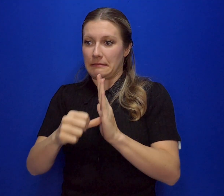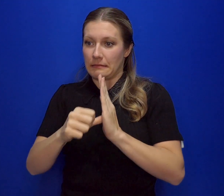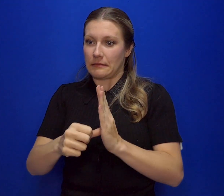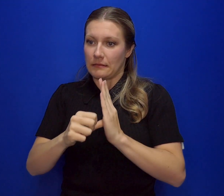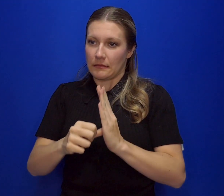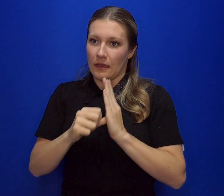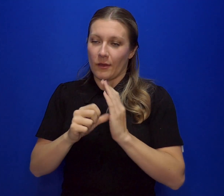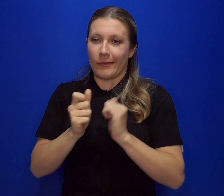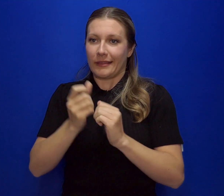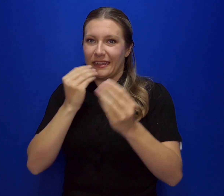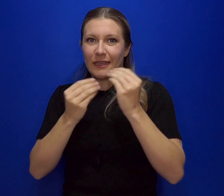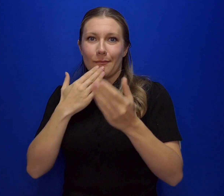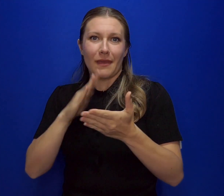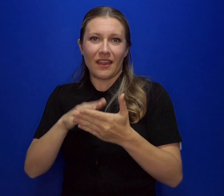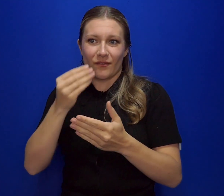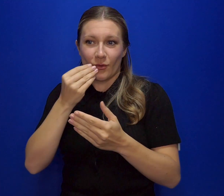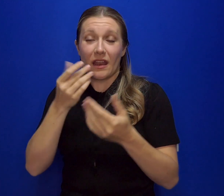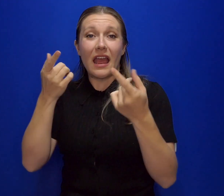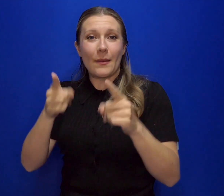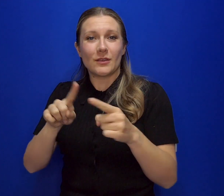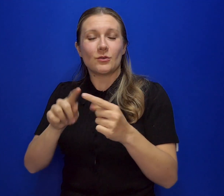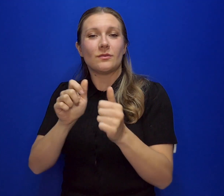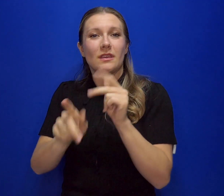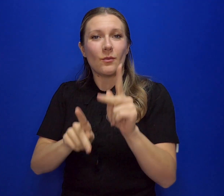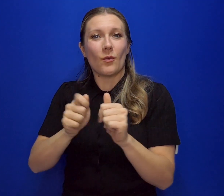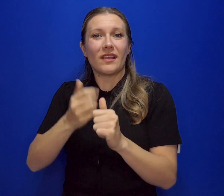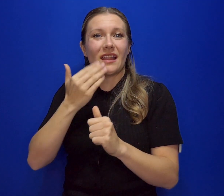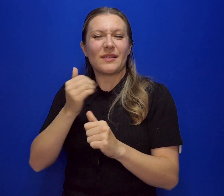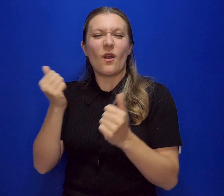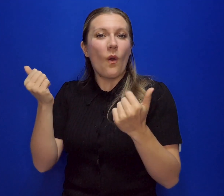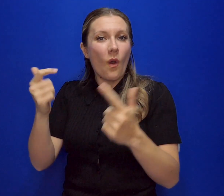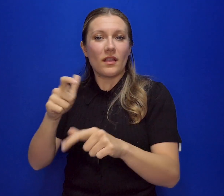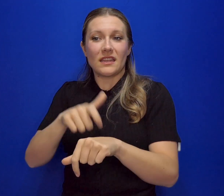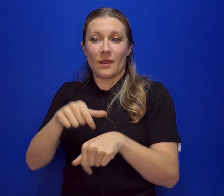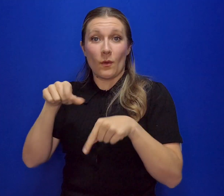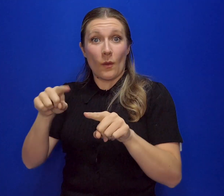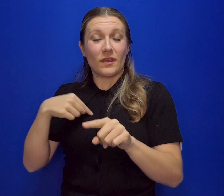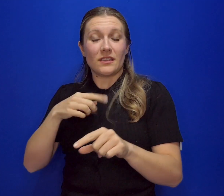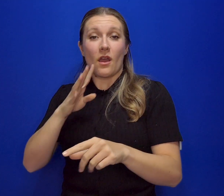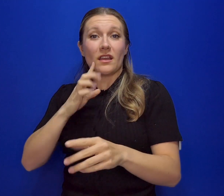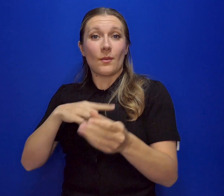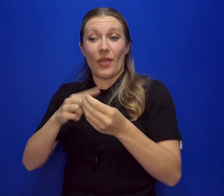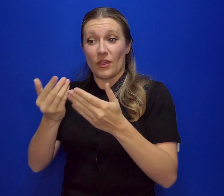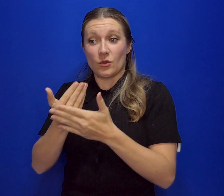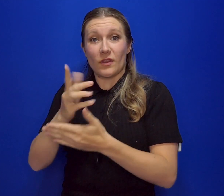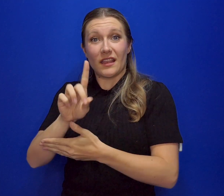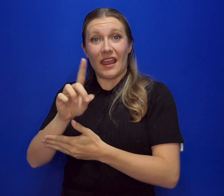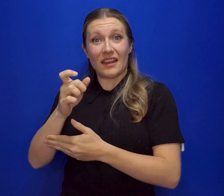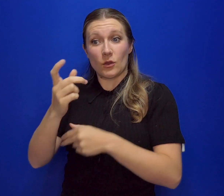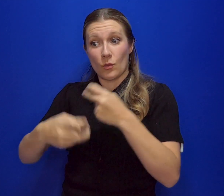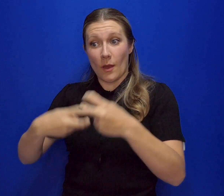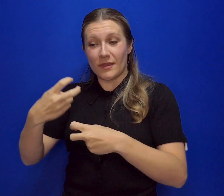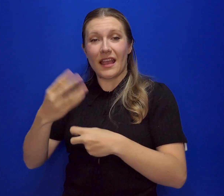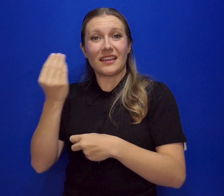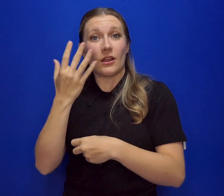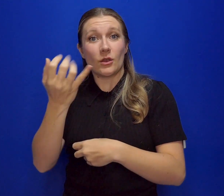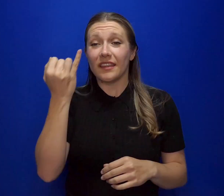people with diabetes all the time, because as we're talking about these newly diagnosed problems, I can tell you that if you don't figure them